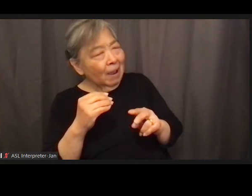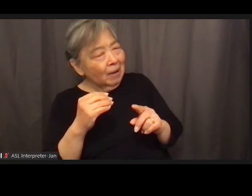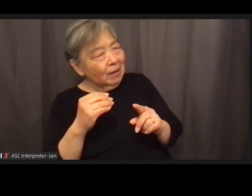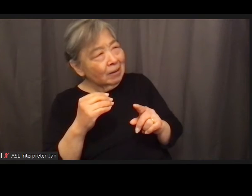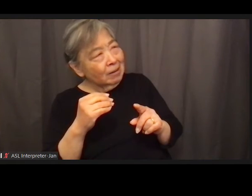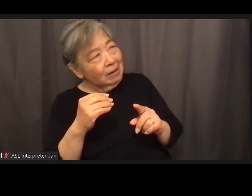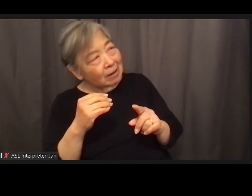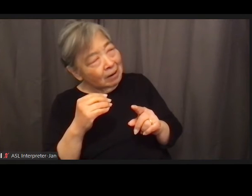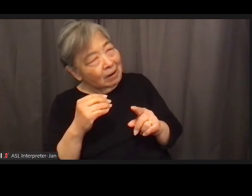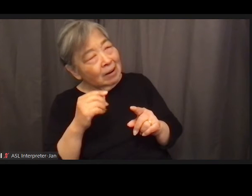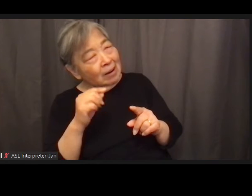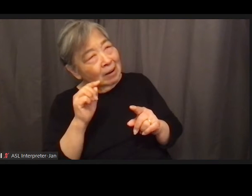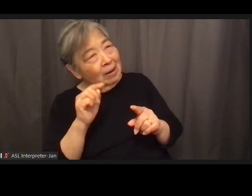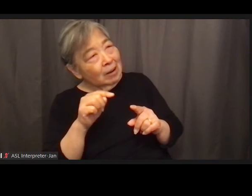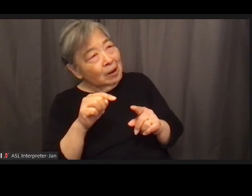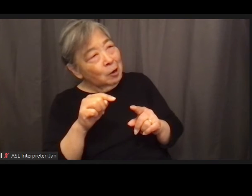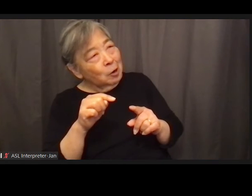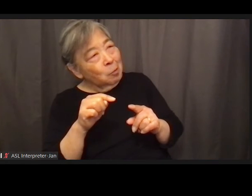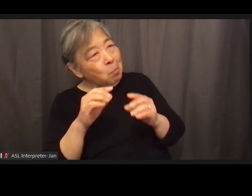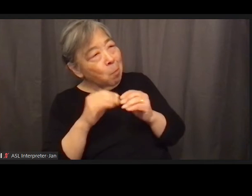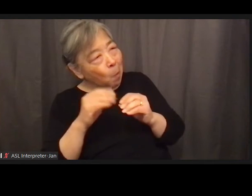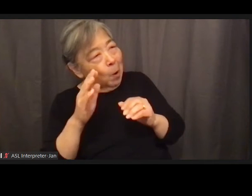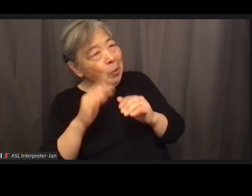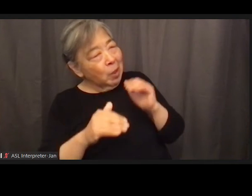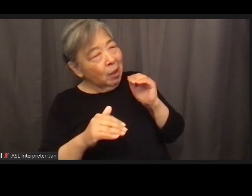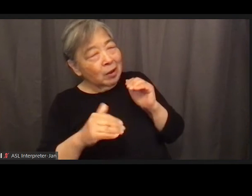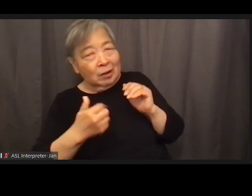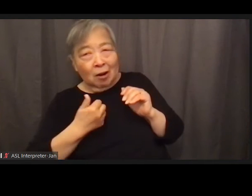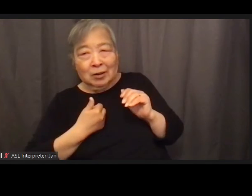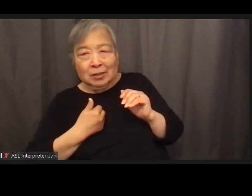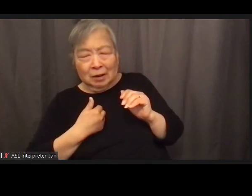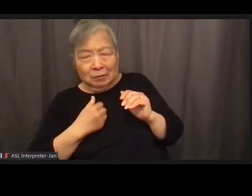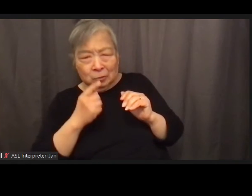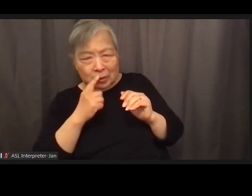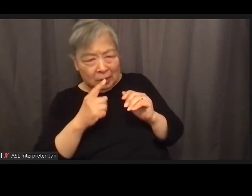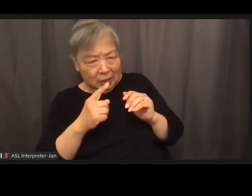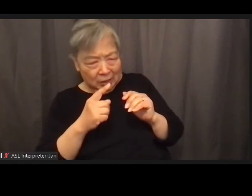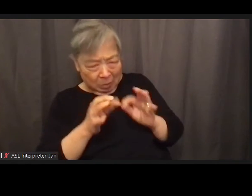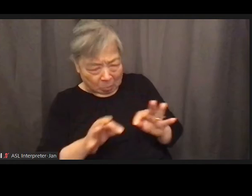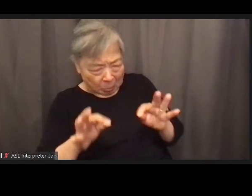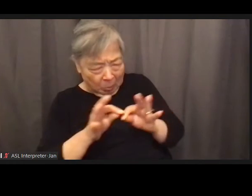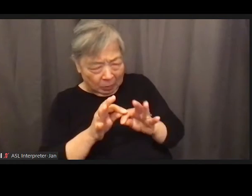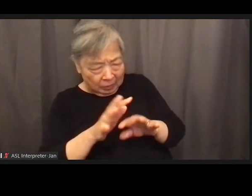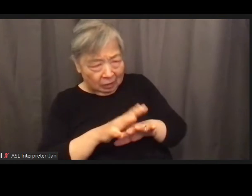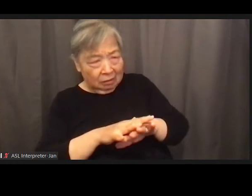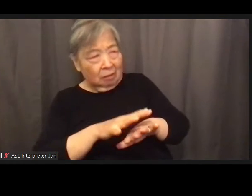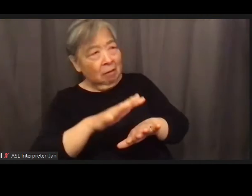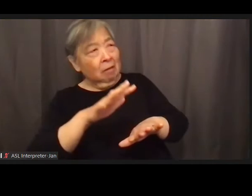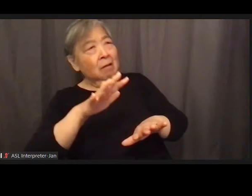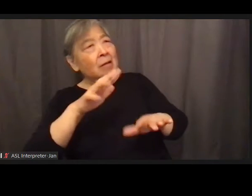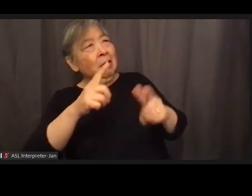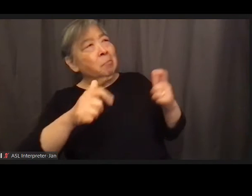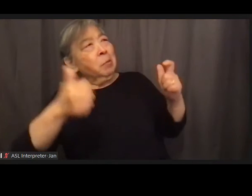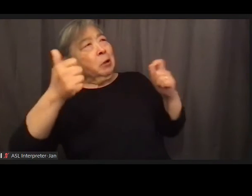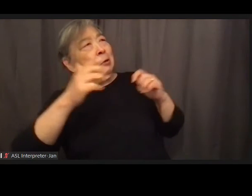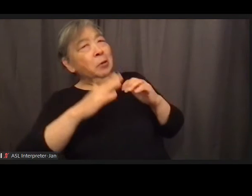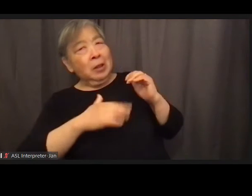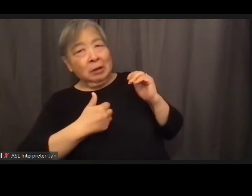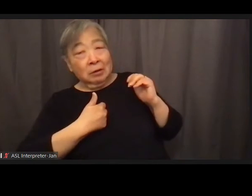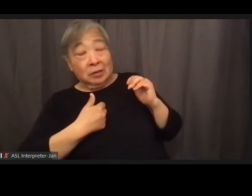beyond bigger than ourselves, and that was so well put, I